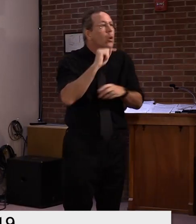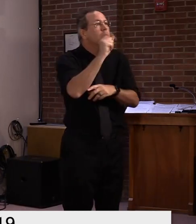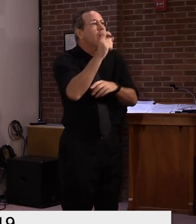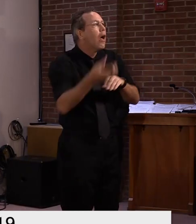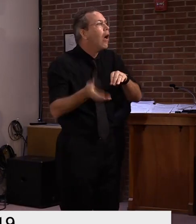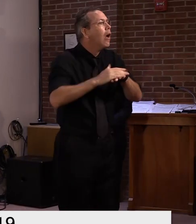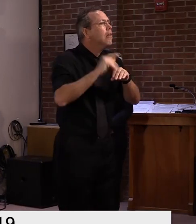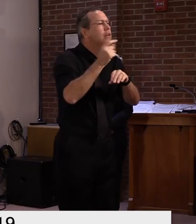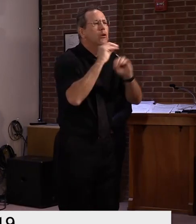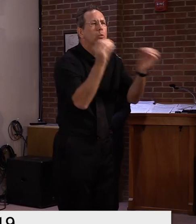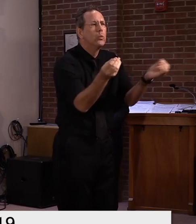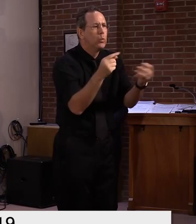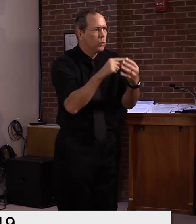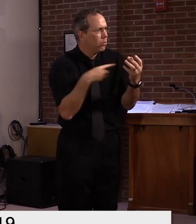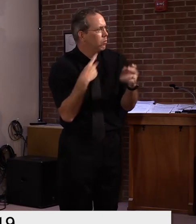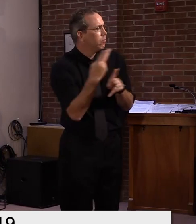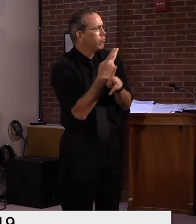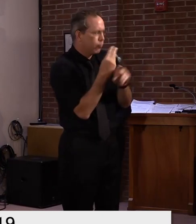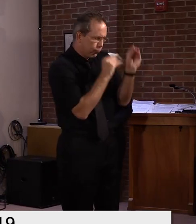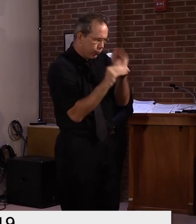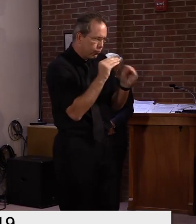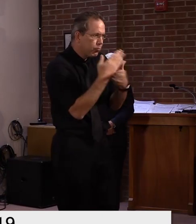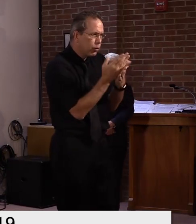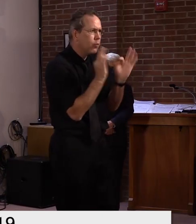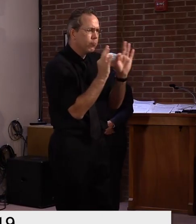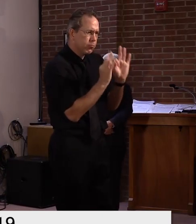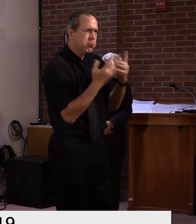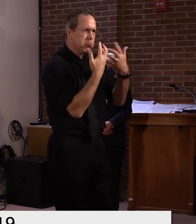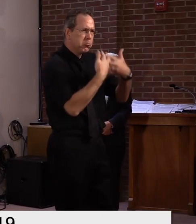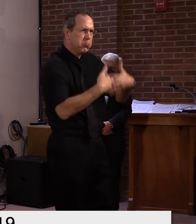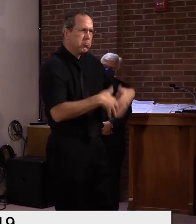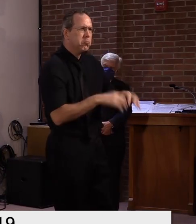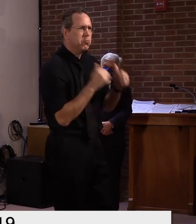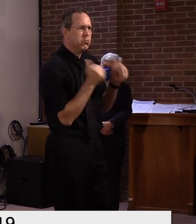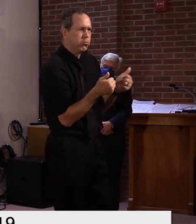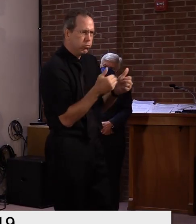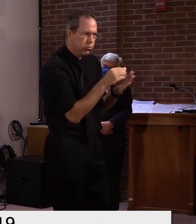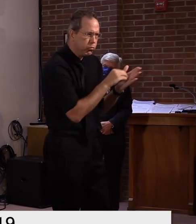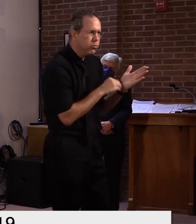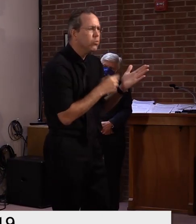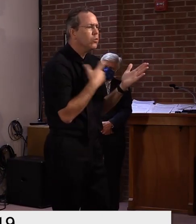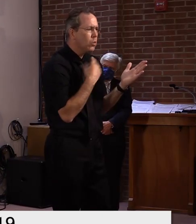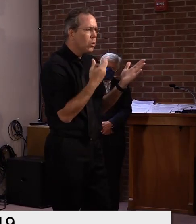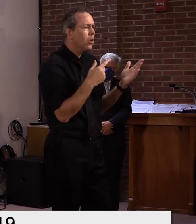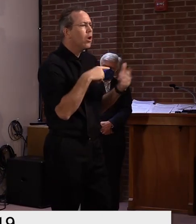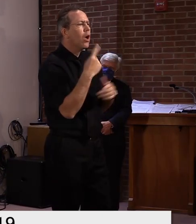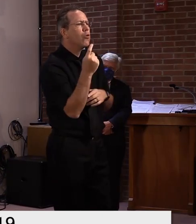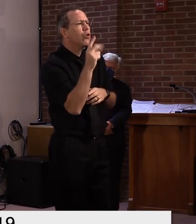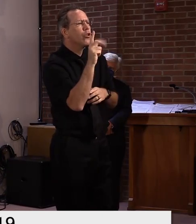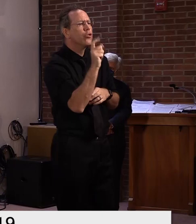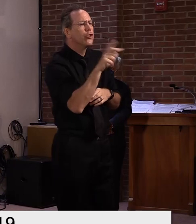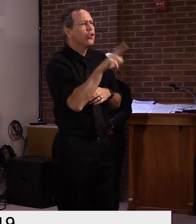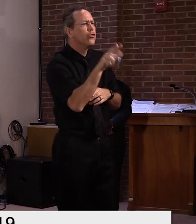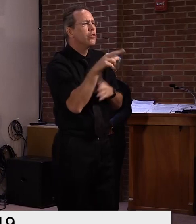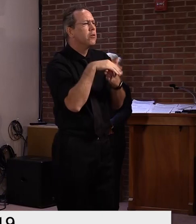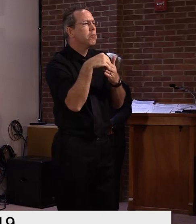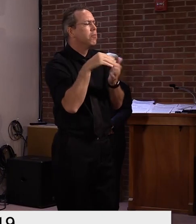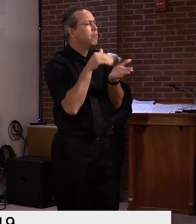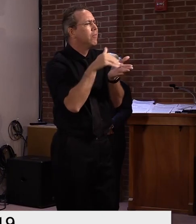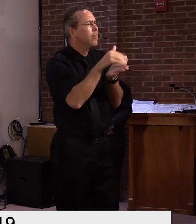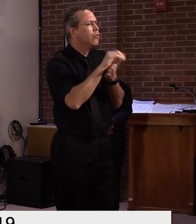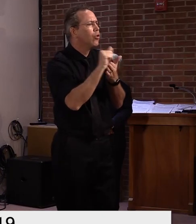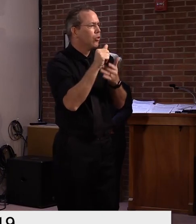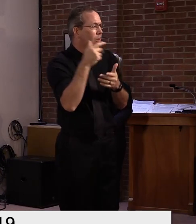immediate need we know exists, I'm proposing to use an additional $133 million of the CARES funding to help